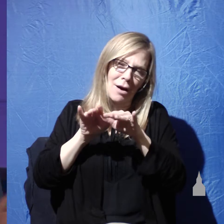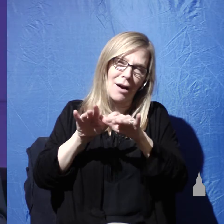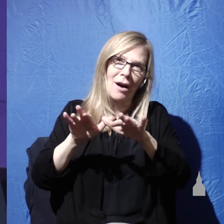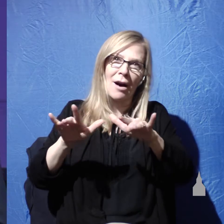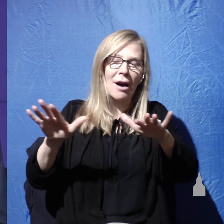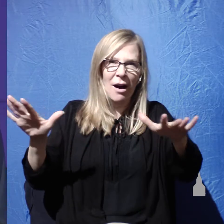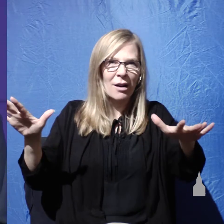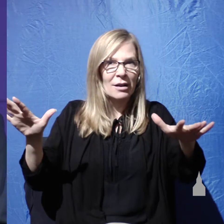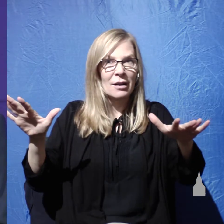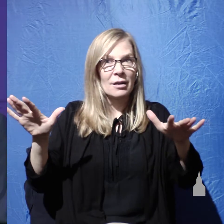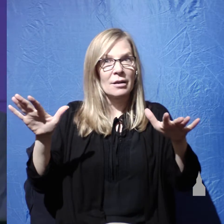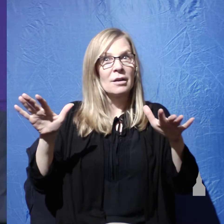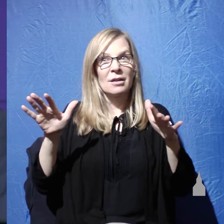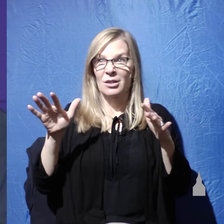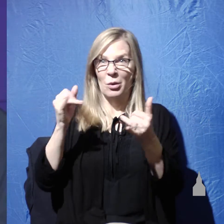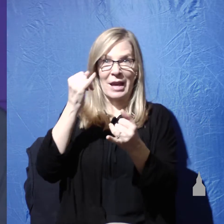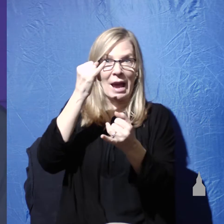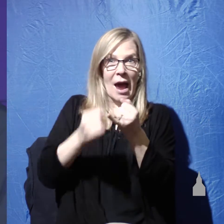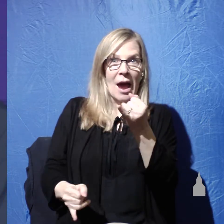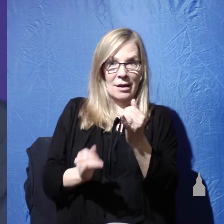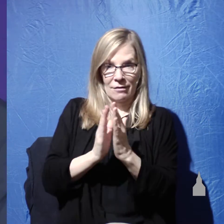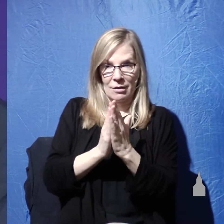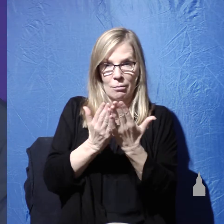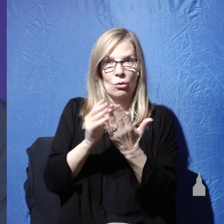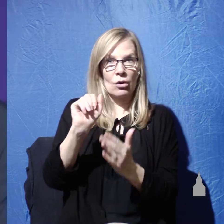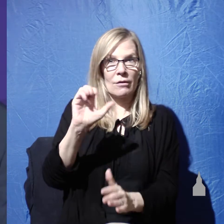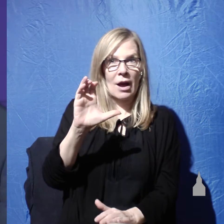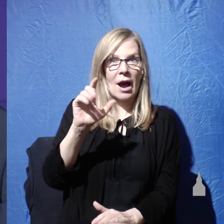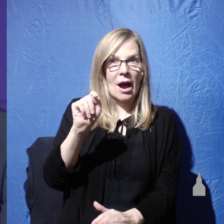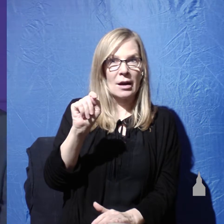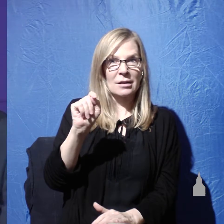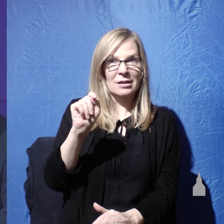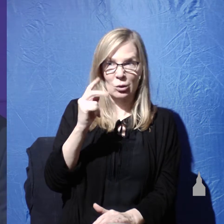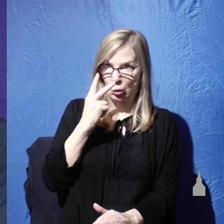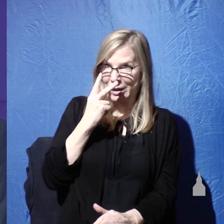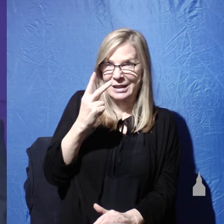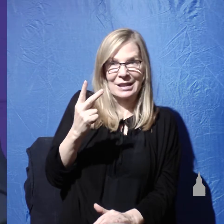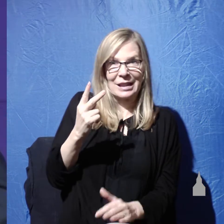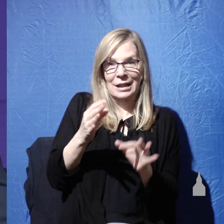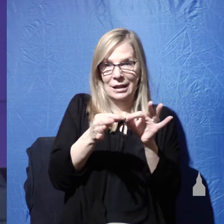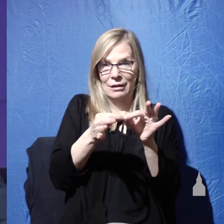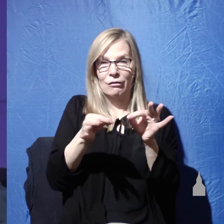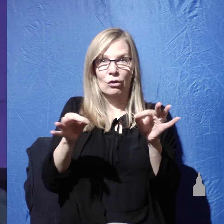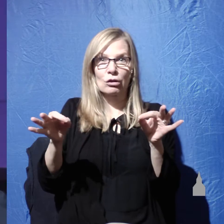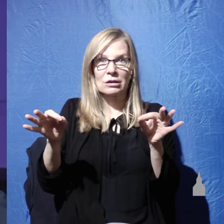the Roman Empire so that at the end of the book of Acts, we could read